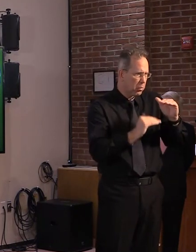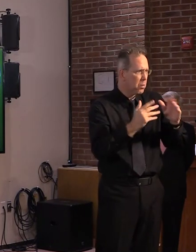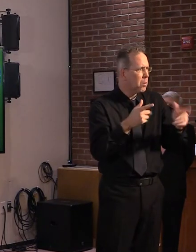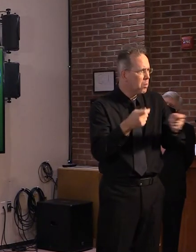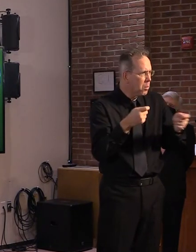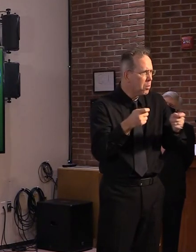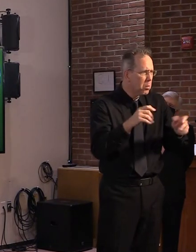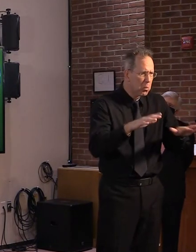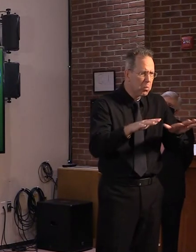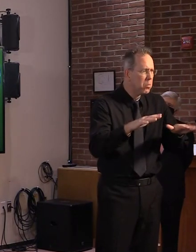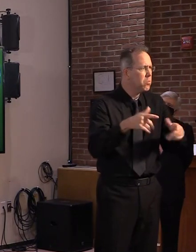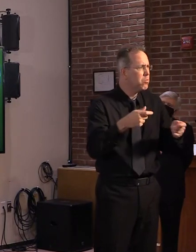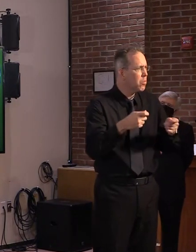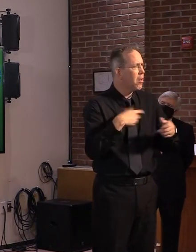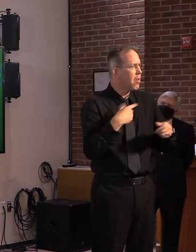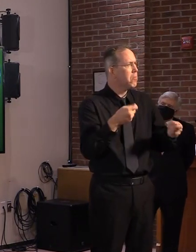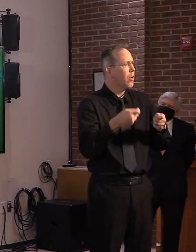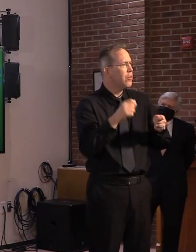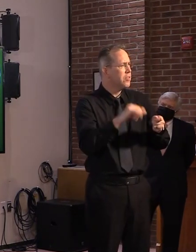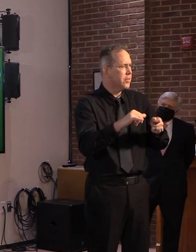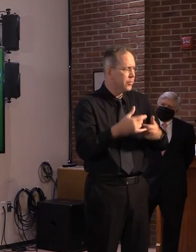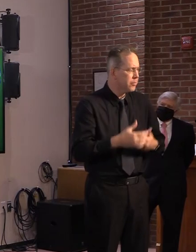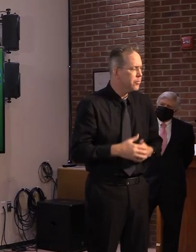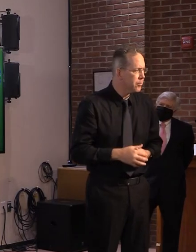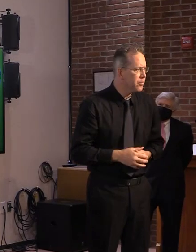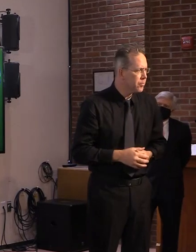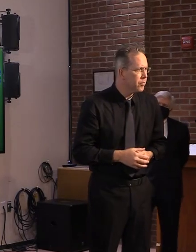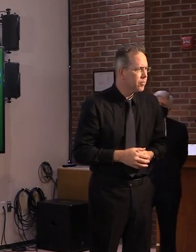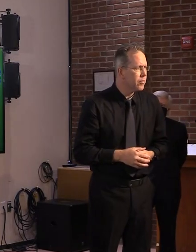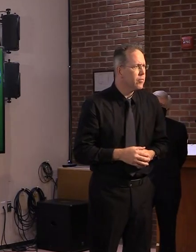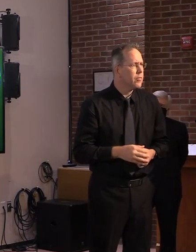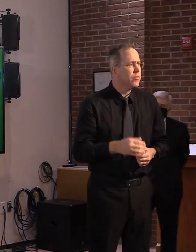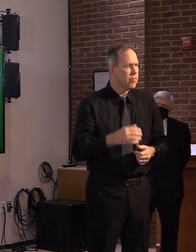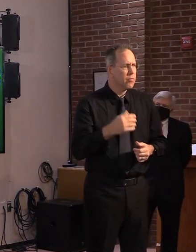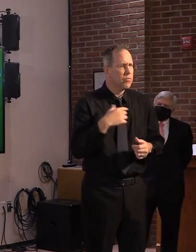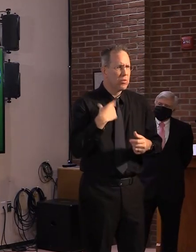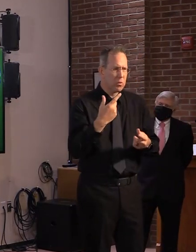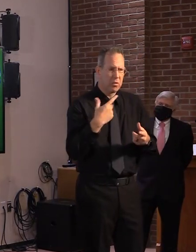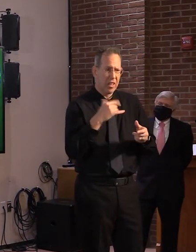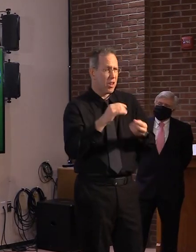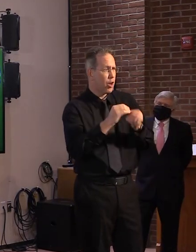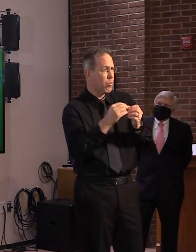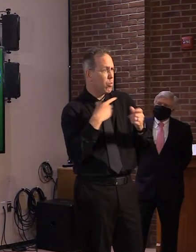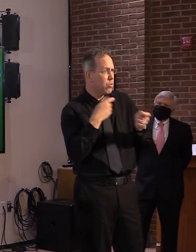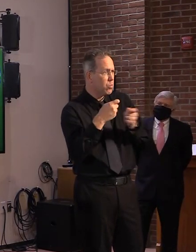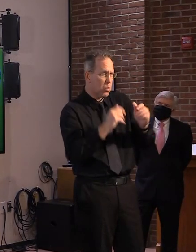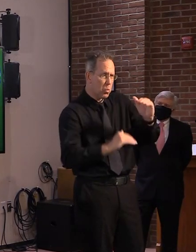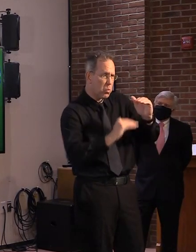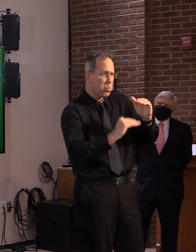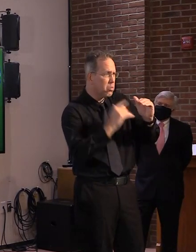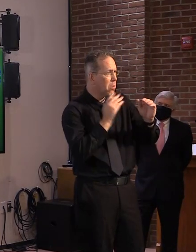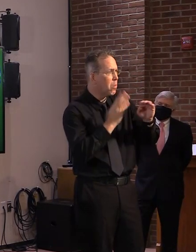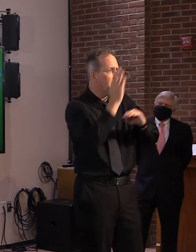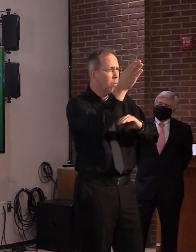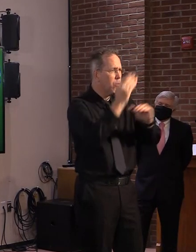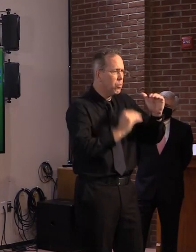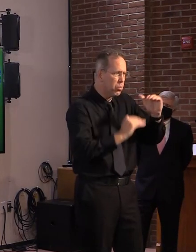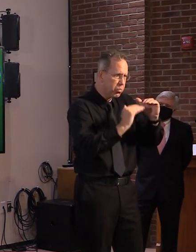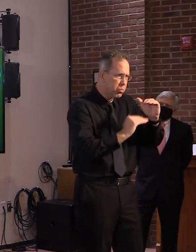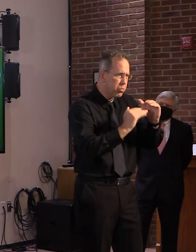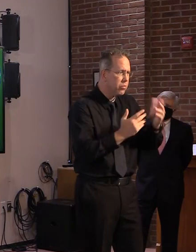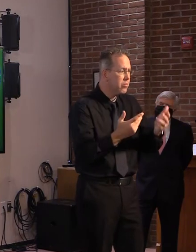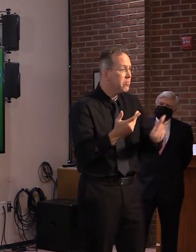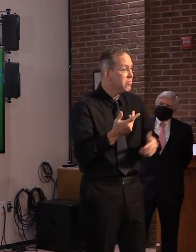with lots and lots of cases and needs to do contact tracing. The interesting thing that's happened